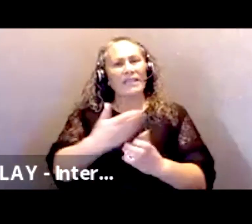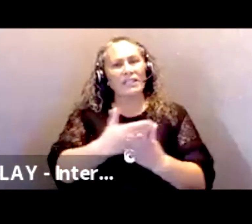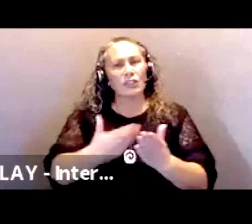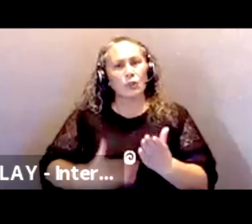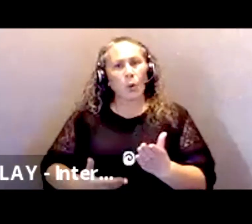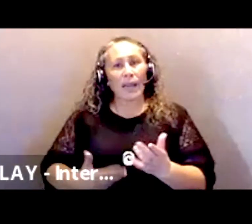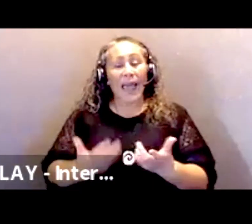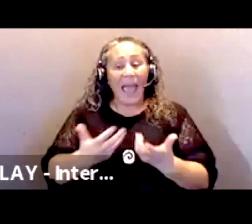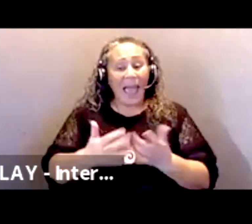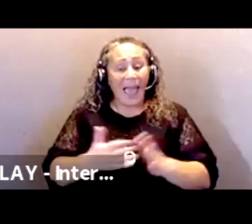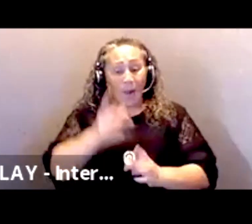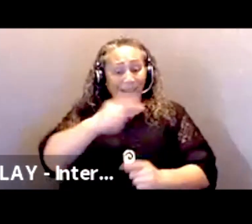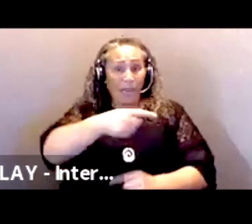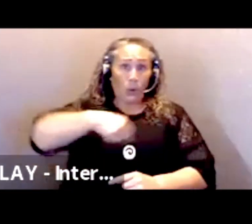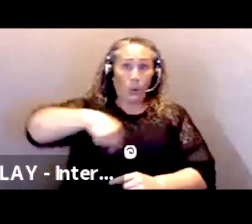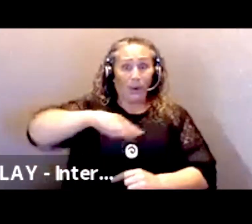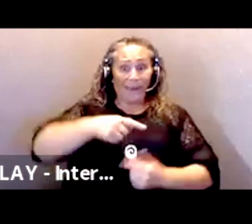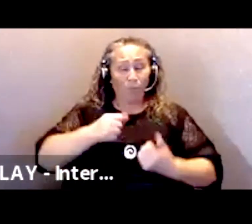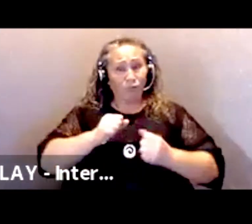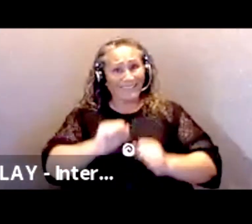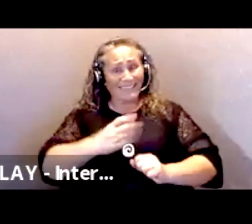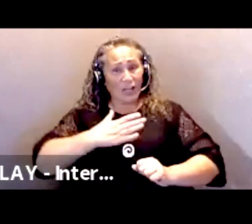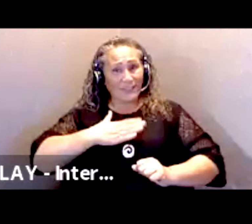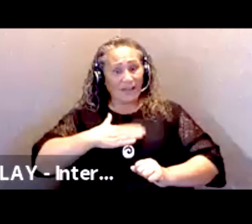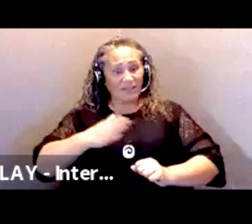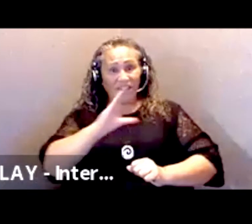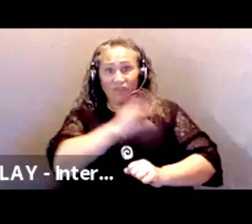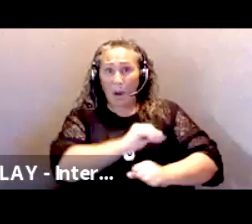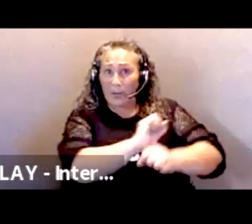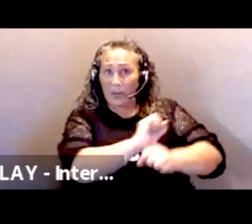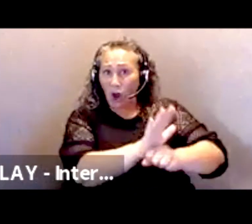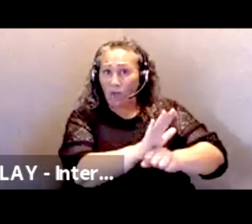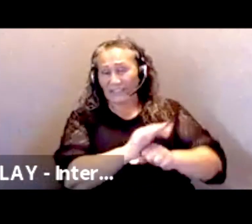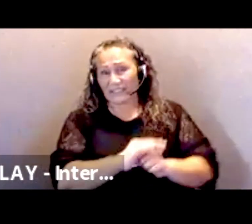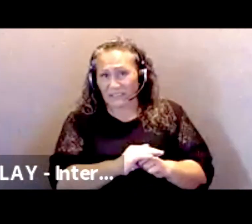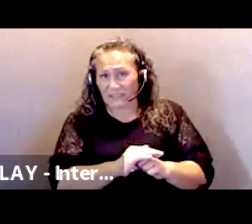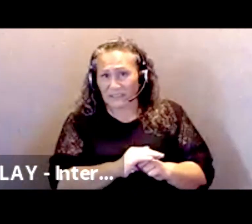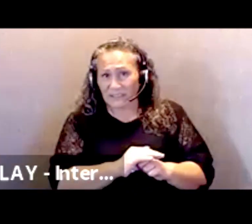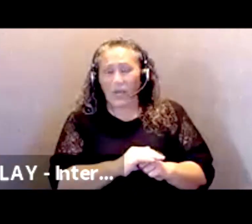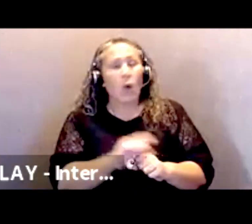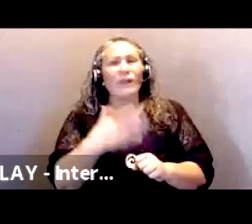from COVID so that it's a disease that isn't looked upon as a kind of stigma.